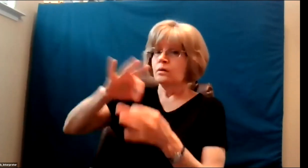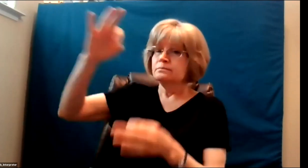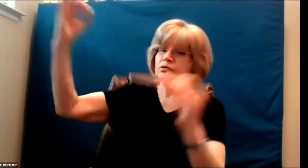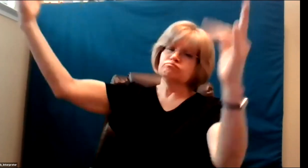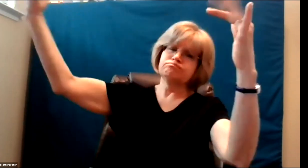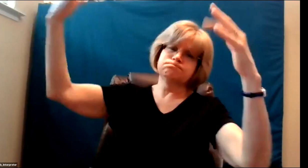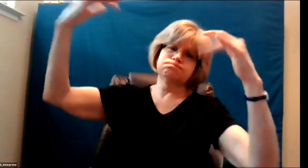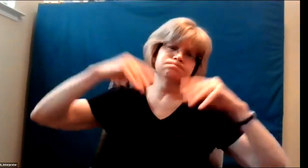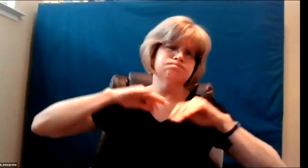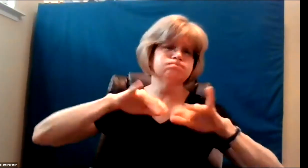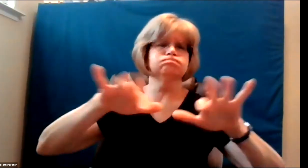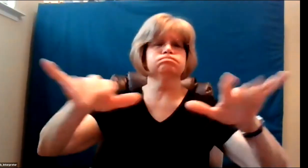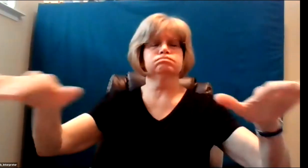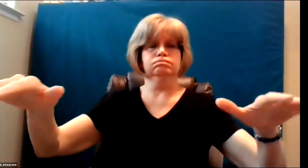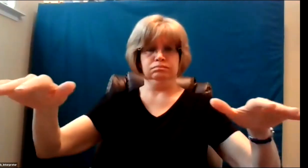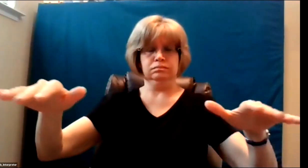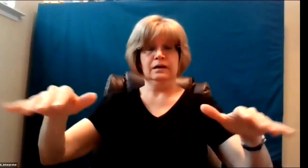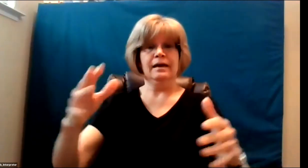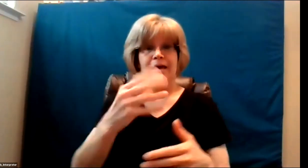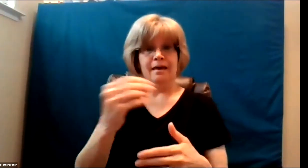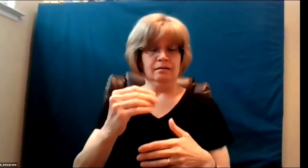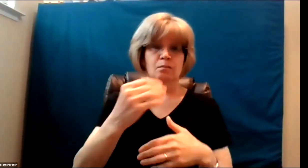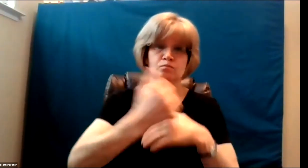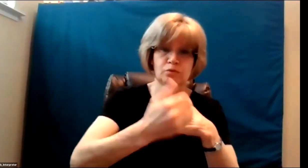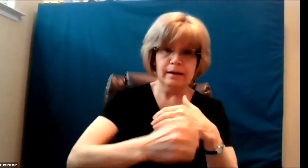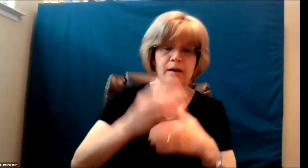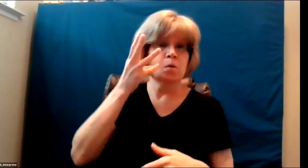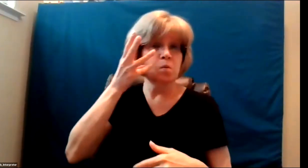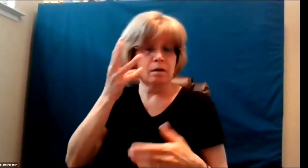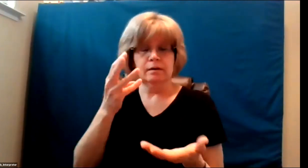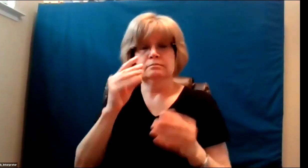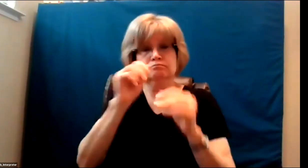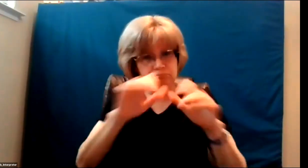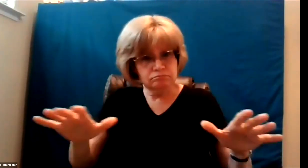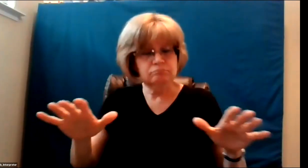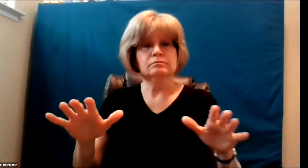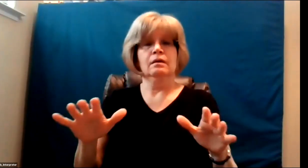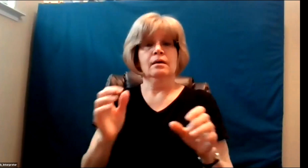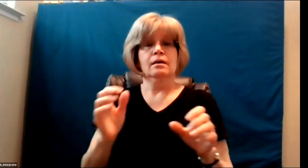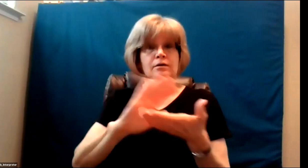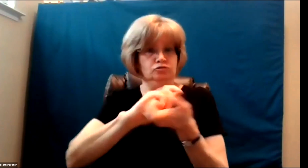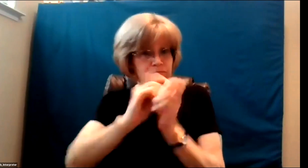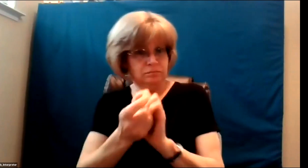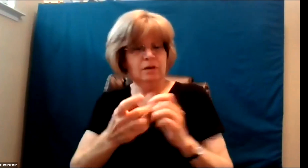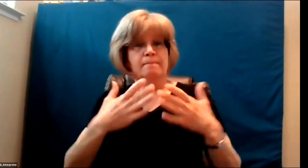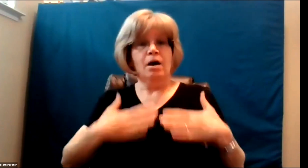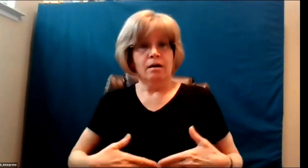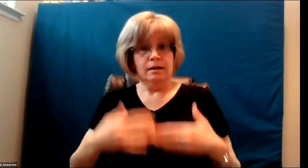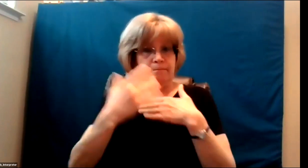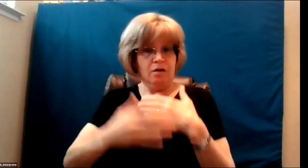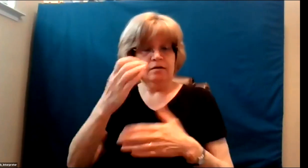on us gathered here, and on these gifts of bread and wine, make them be for us the body and blood of